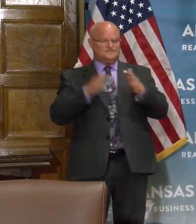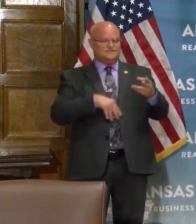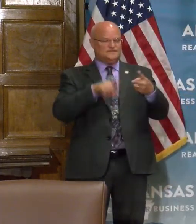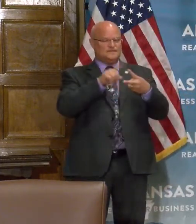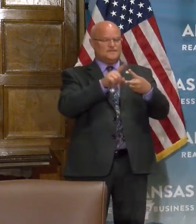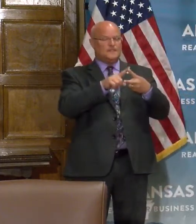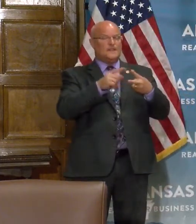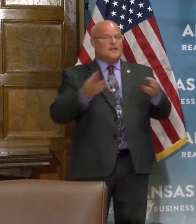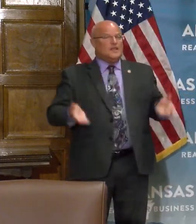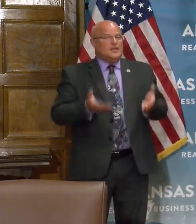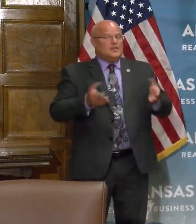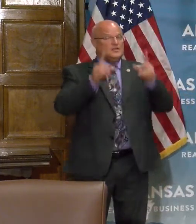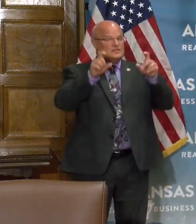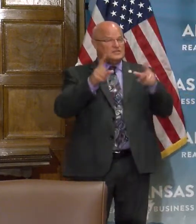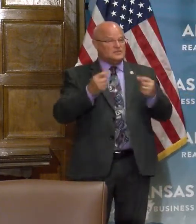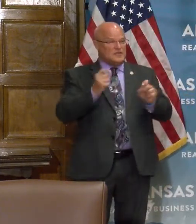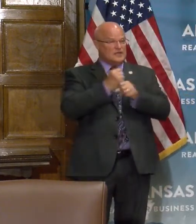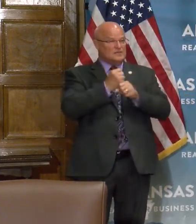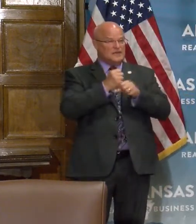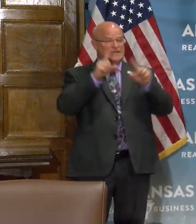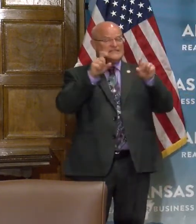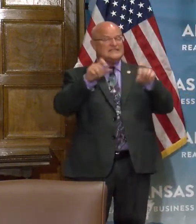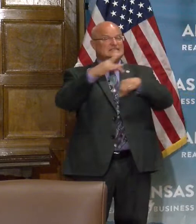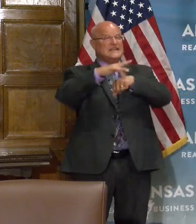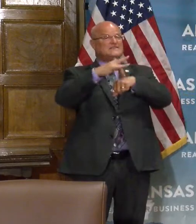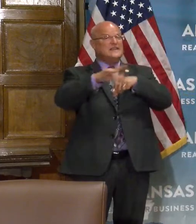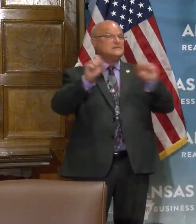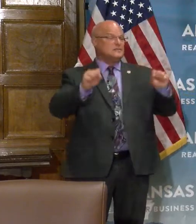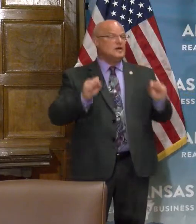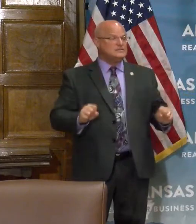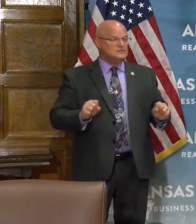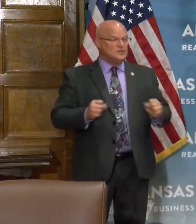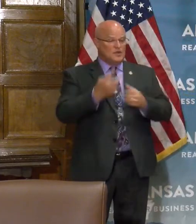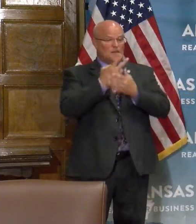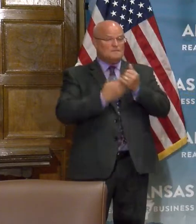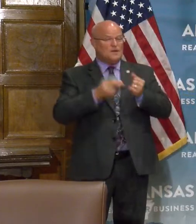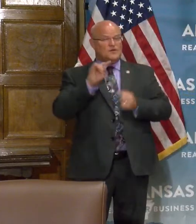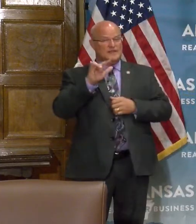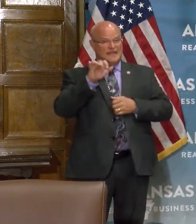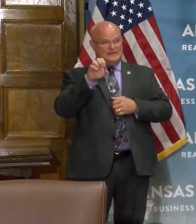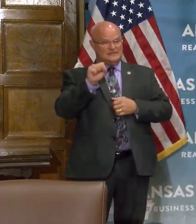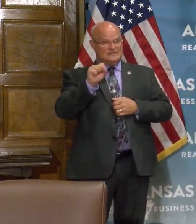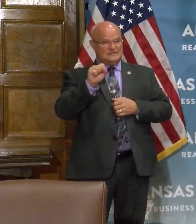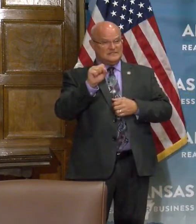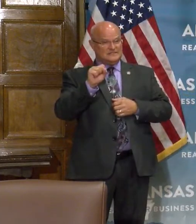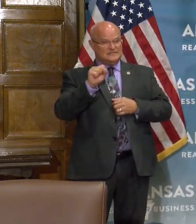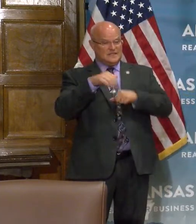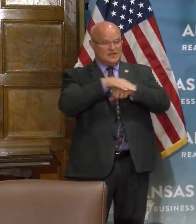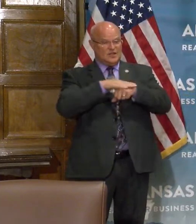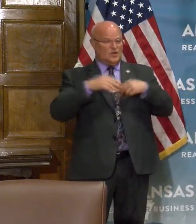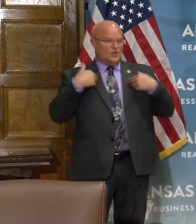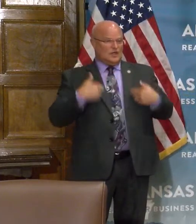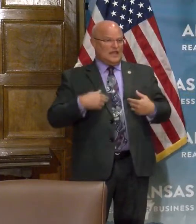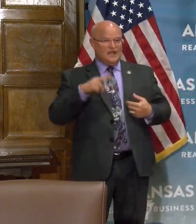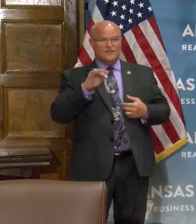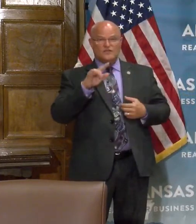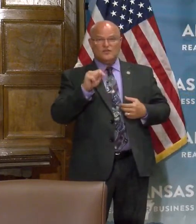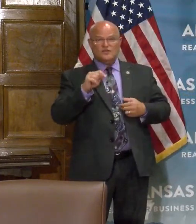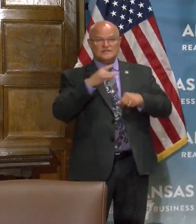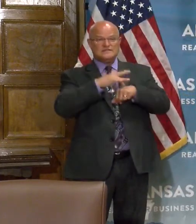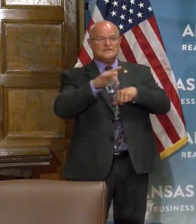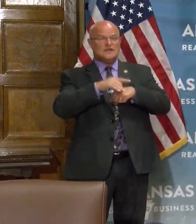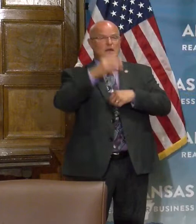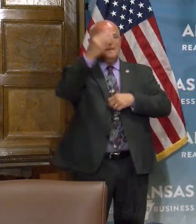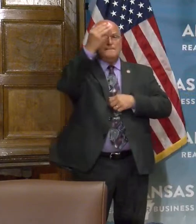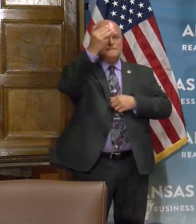been encouraging testing, trying to make testing as available as possible in both counties. At our local health units, it's available Monday